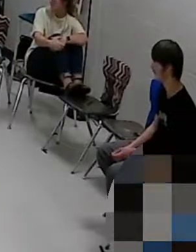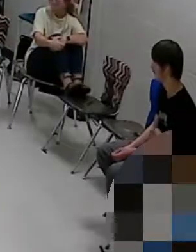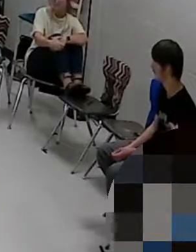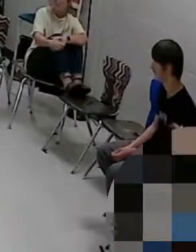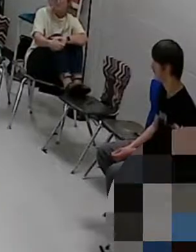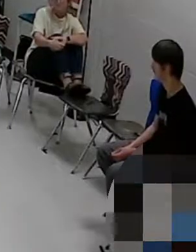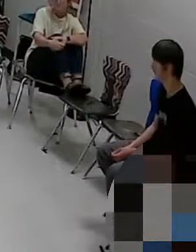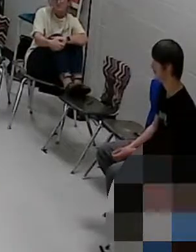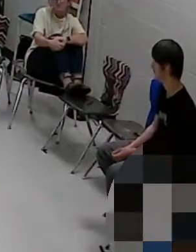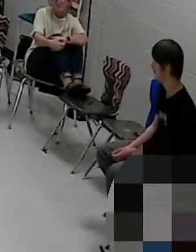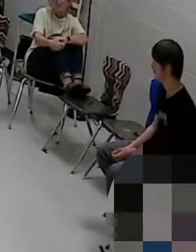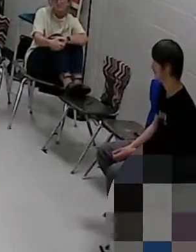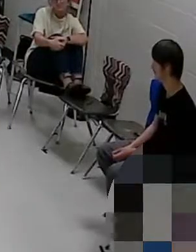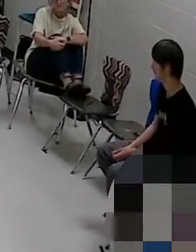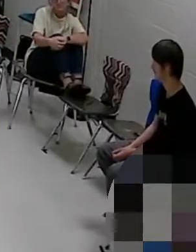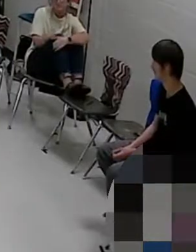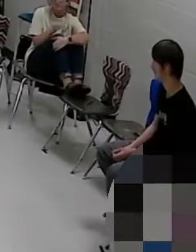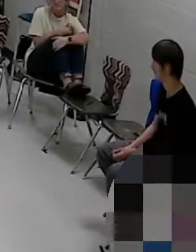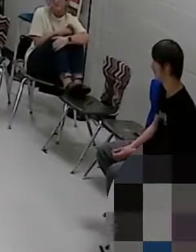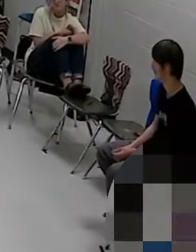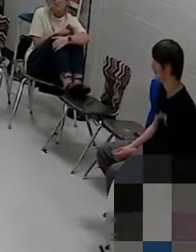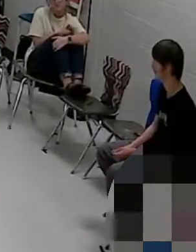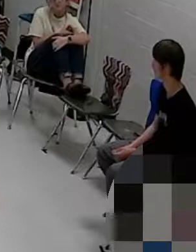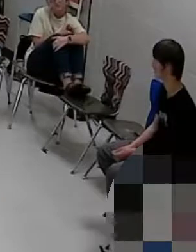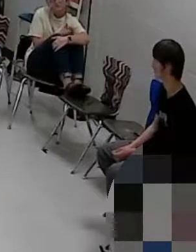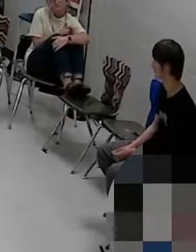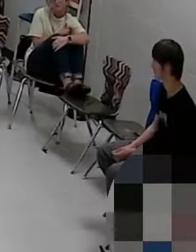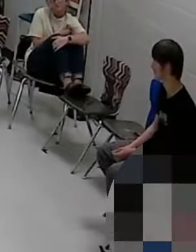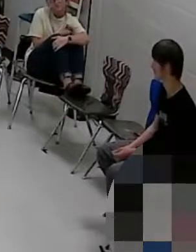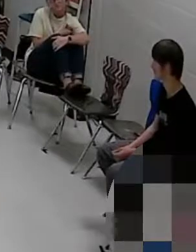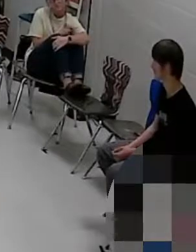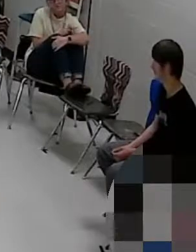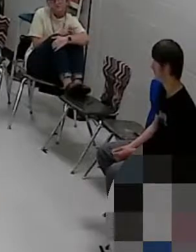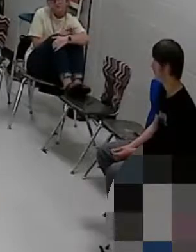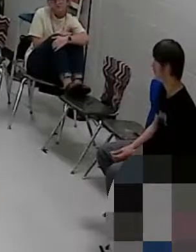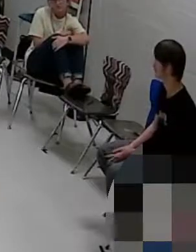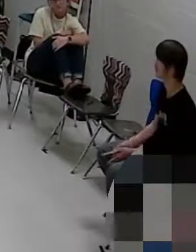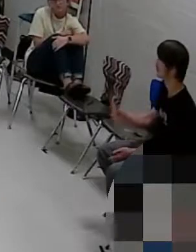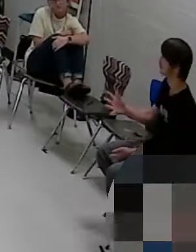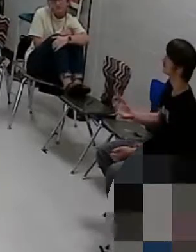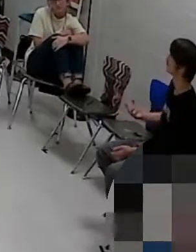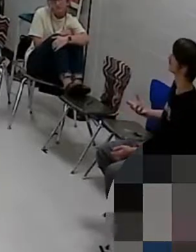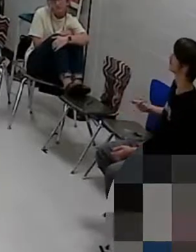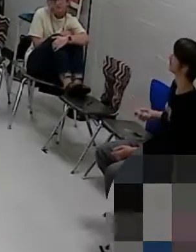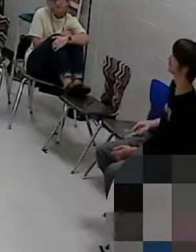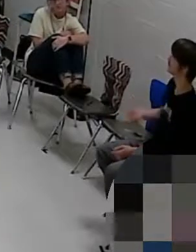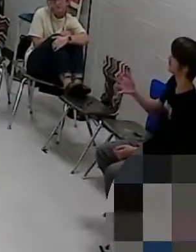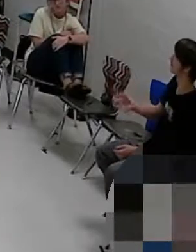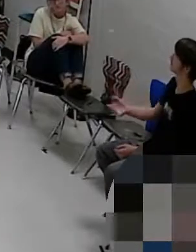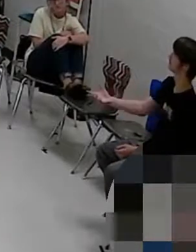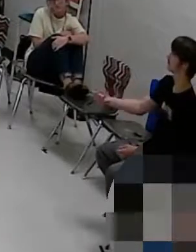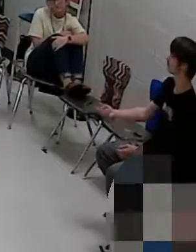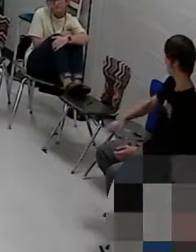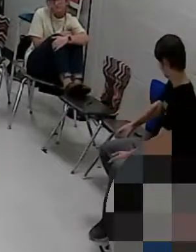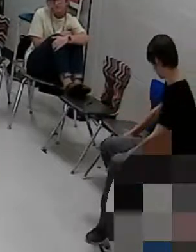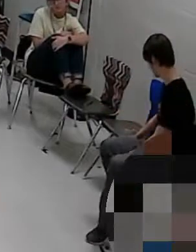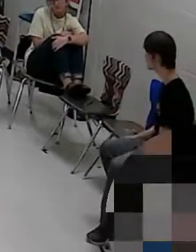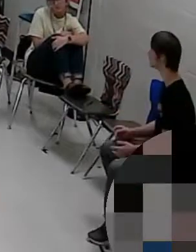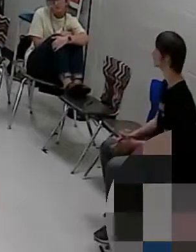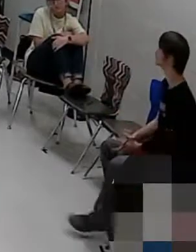I would say that 2 of them in the top row need to be swapped. 3 and 4, or 4 and 5. Let's